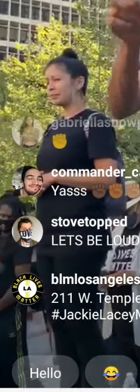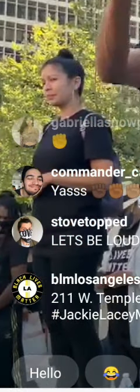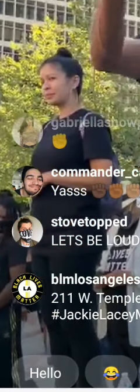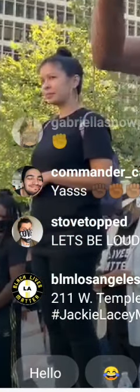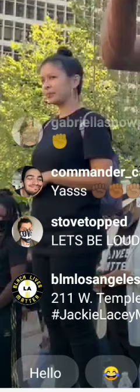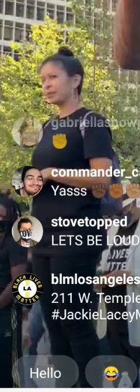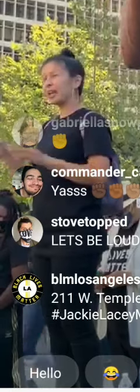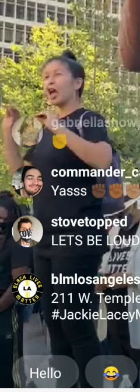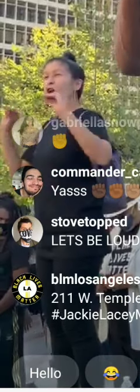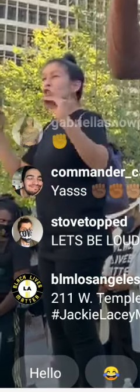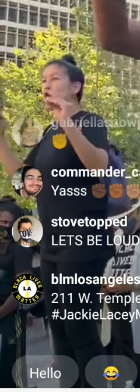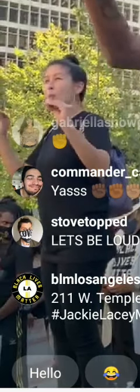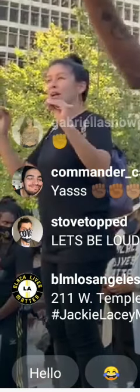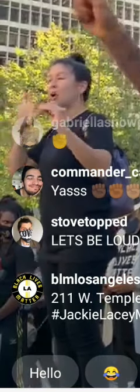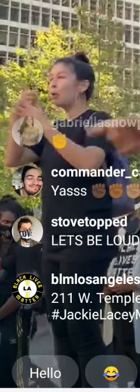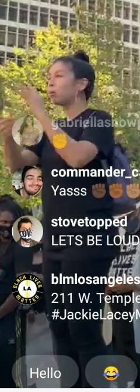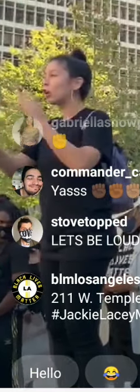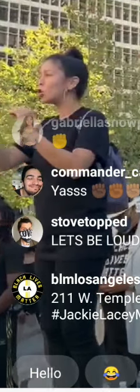Hello, family.